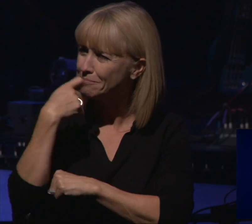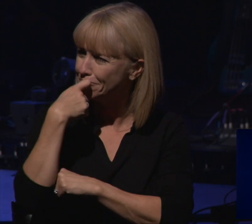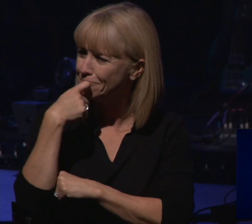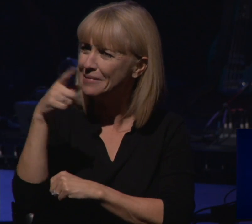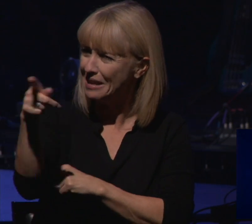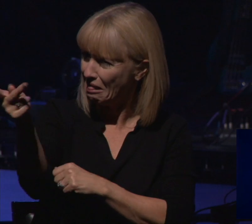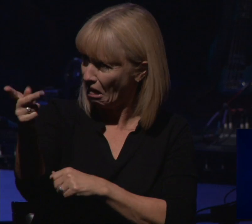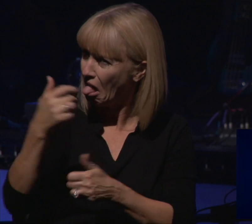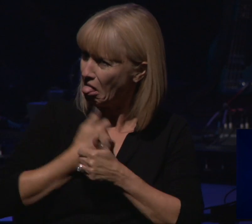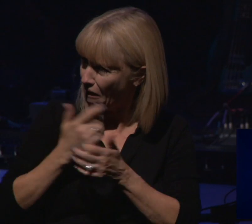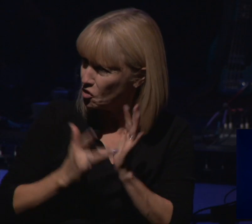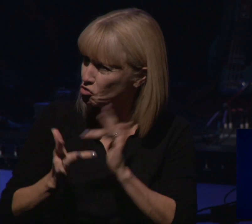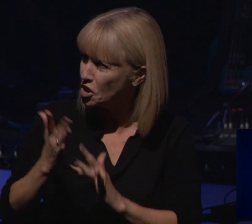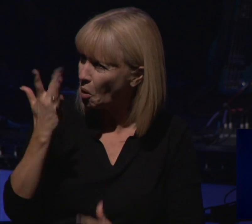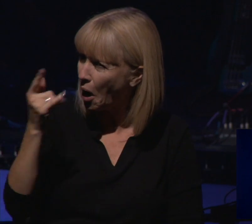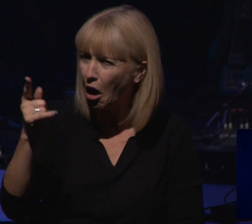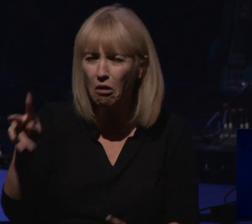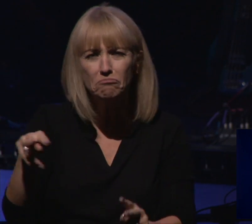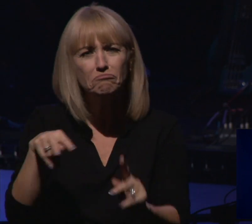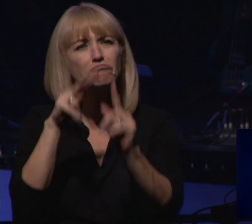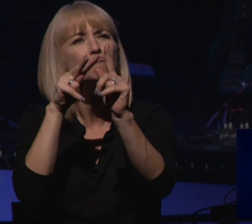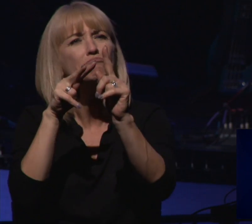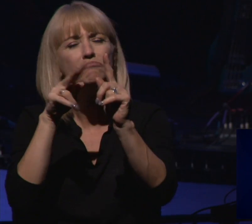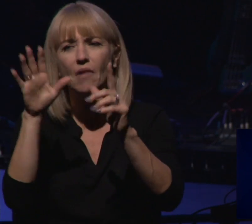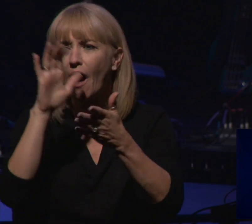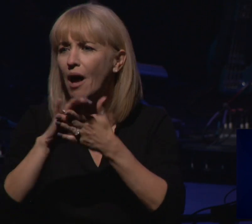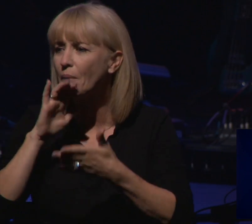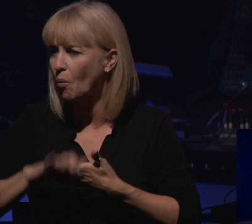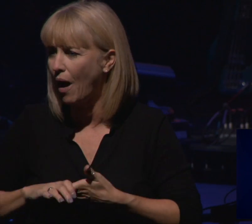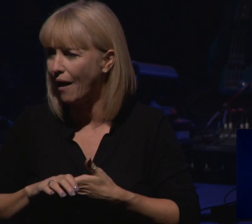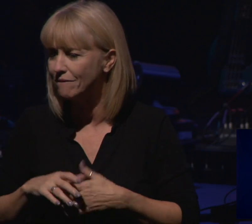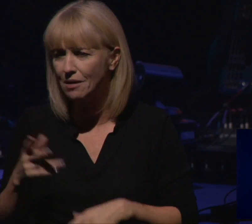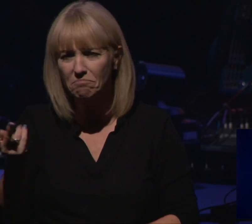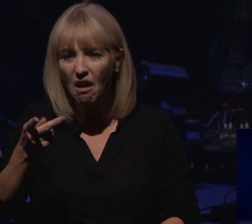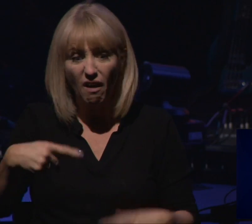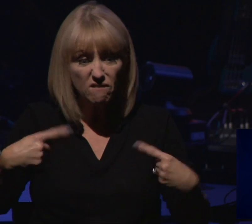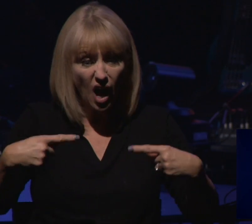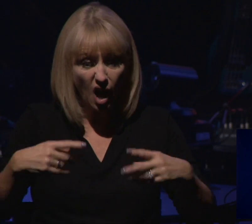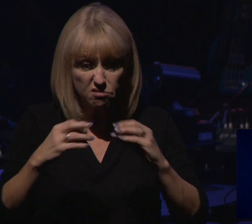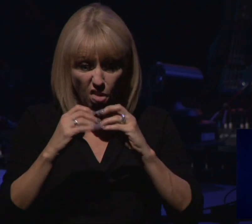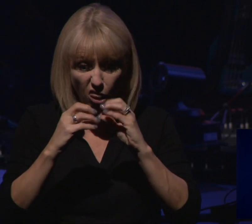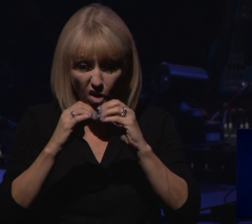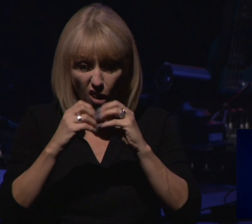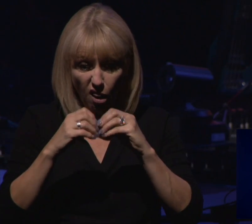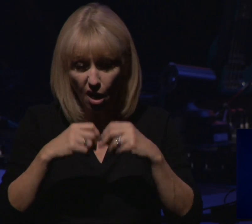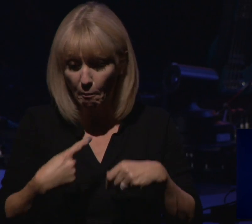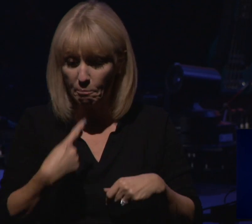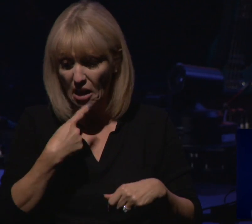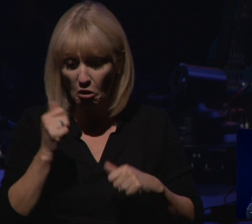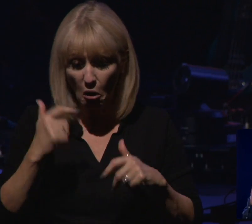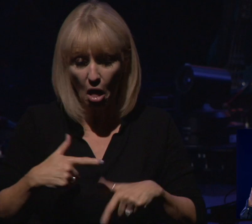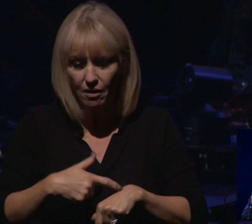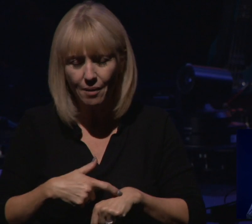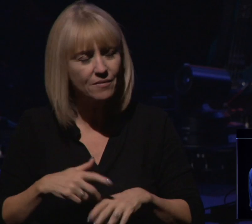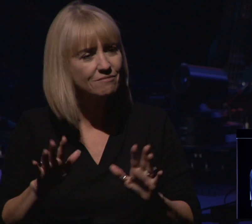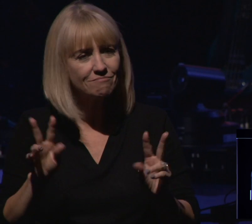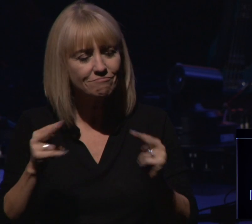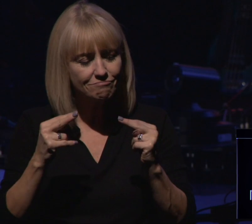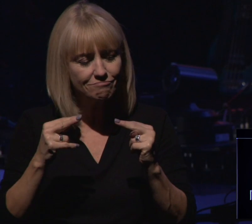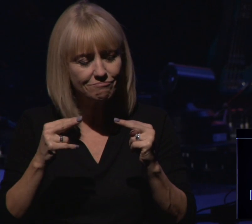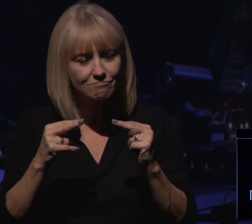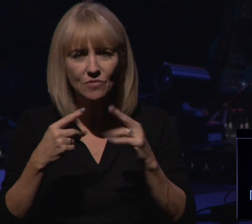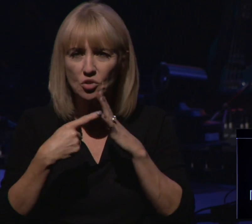loves Jesus because look how he loves his wife. It's obvious she loves Jesus because look how she looks at him. They're not just these fighting,